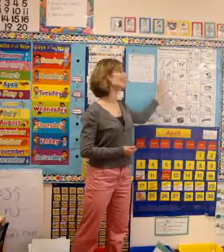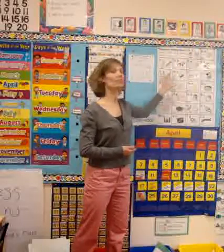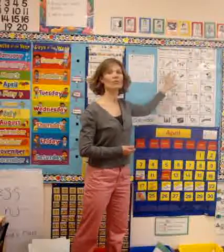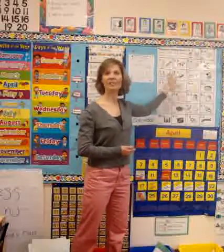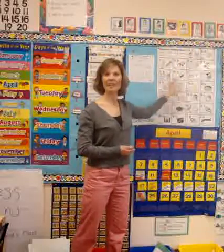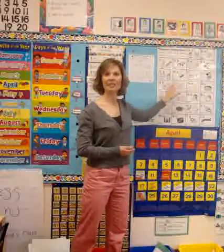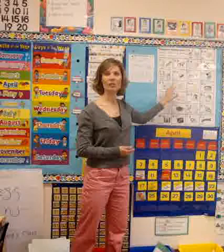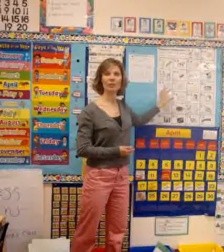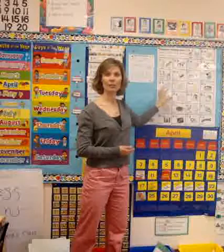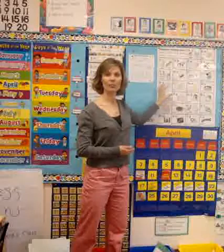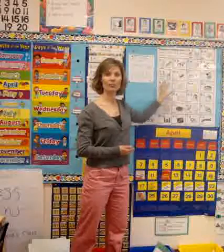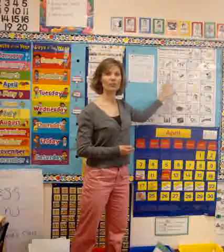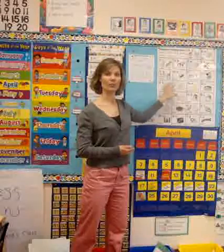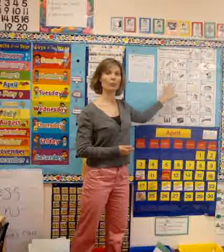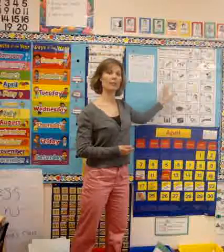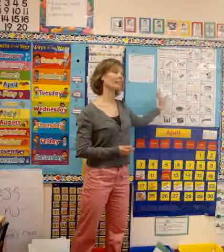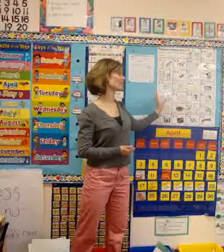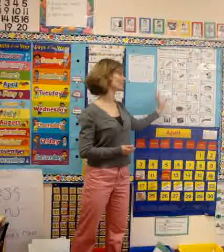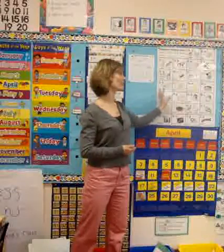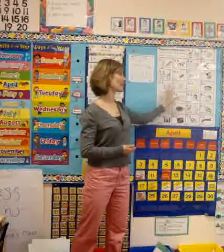each of the signs that we learned during the week until we've gotten